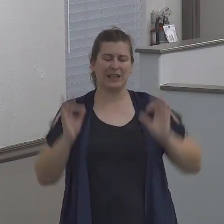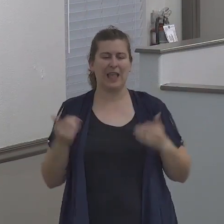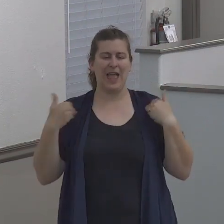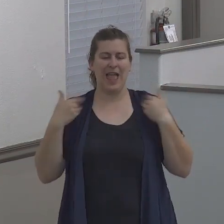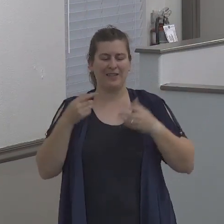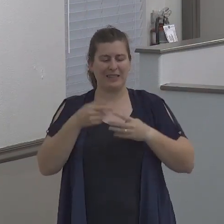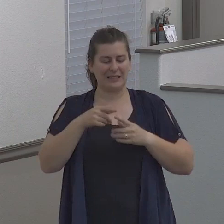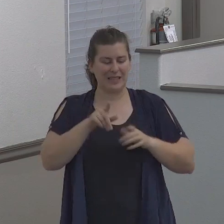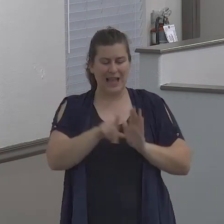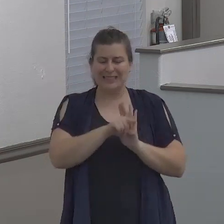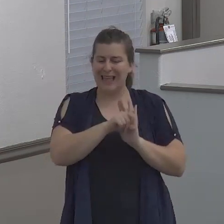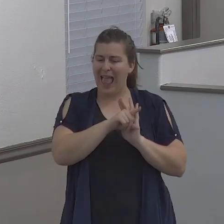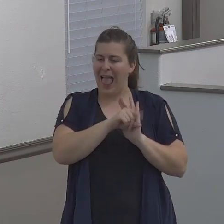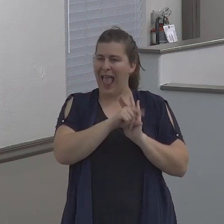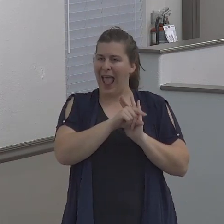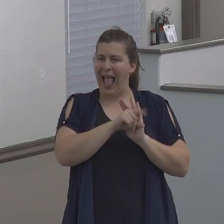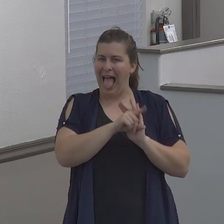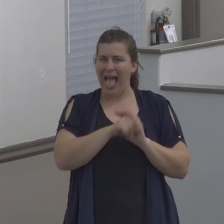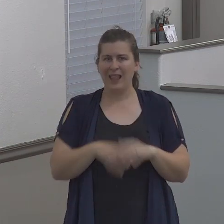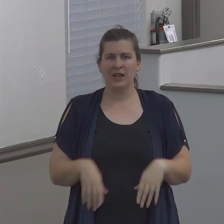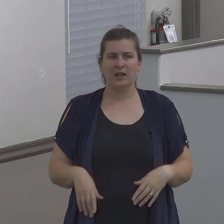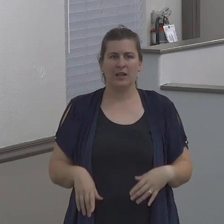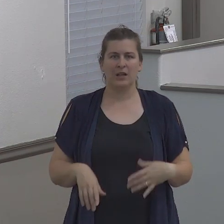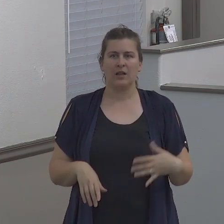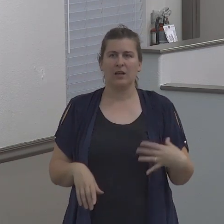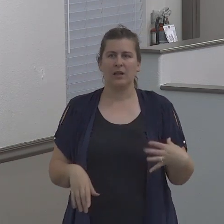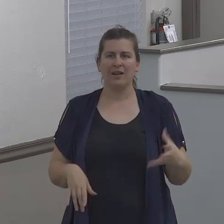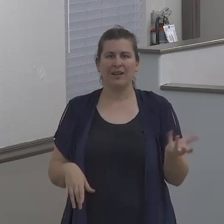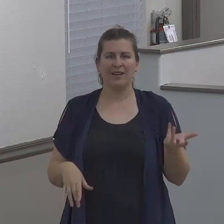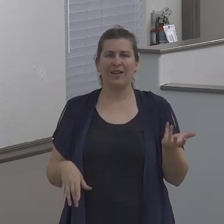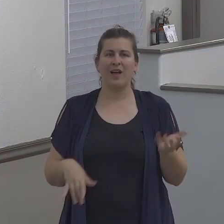Little red devil suit, little pointy tail, little pitchfork.